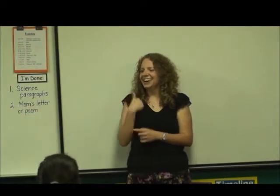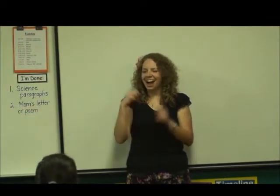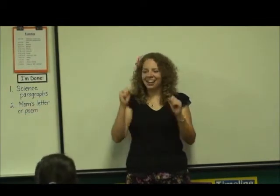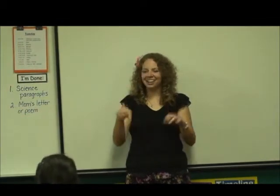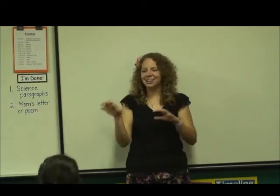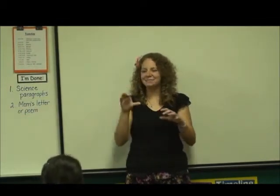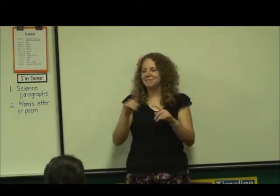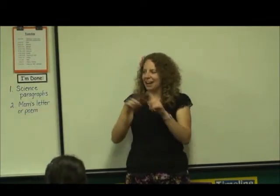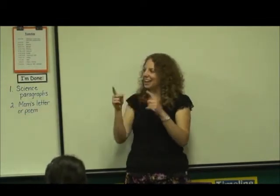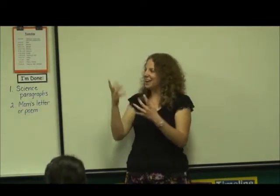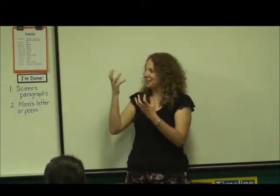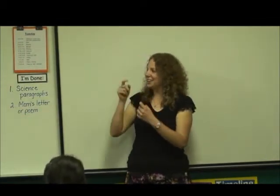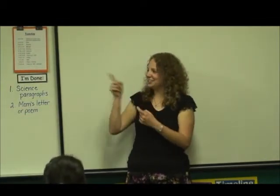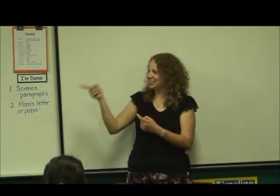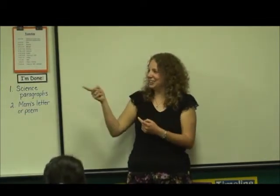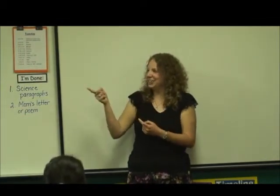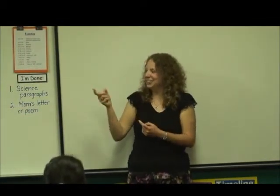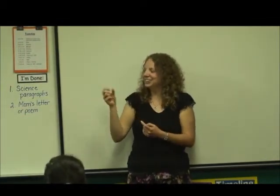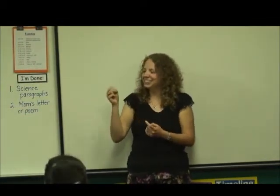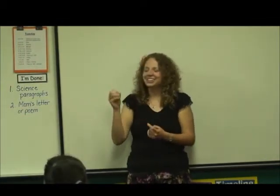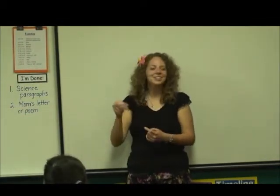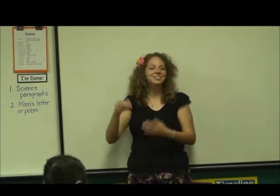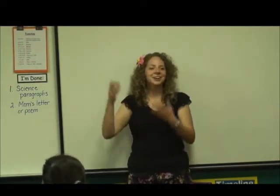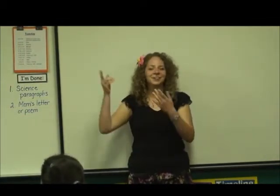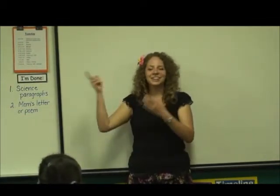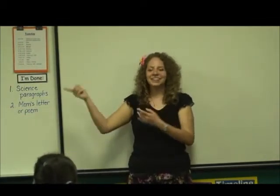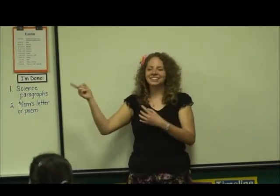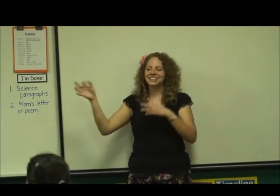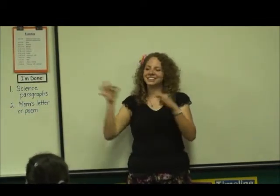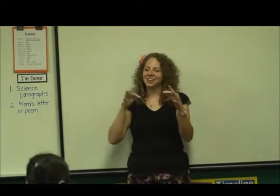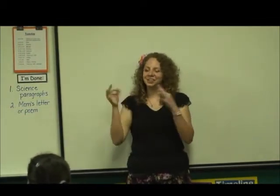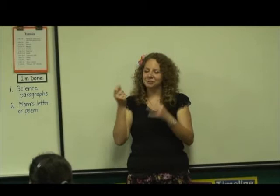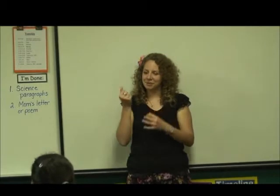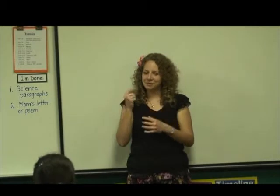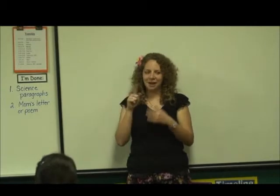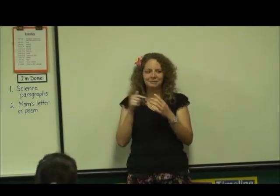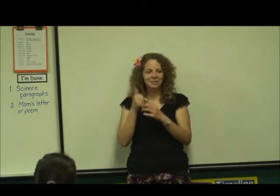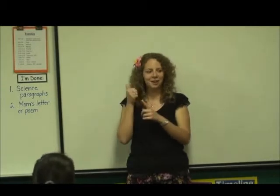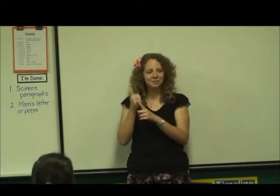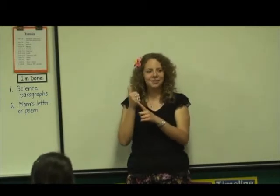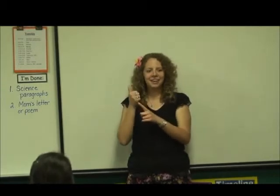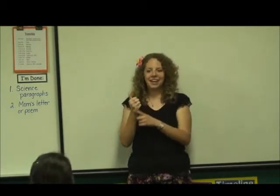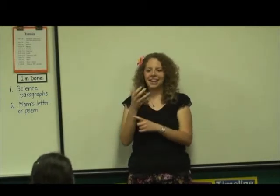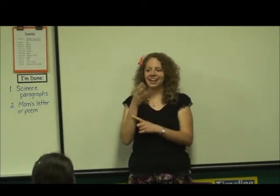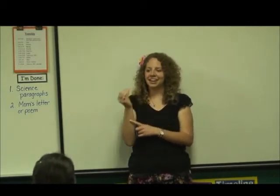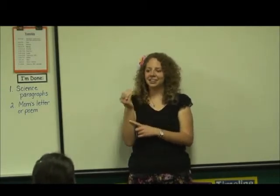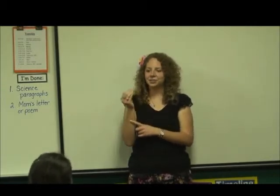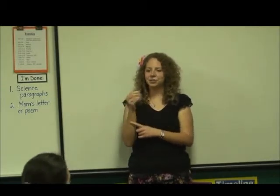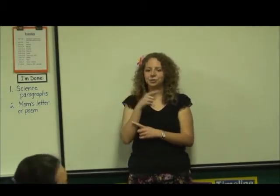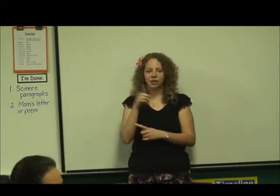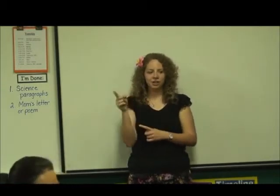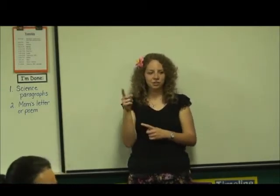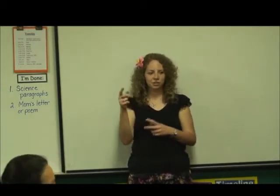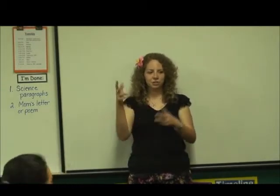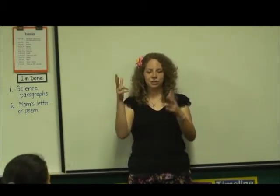And I could, but I don't want you to. So he's going to tell a little bit about himself. And so you guys are just going